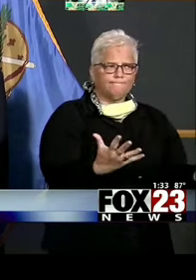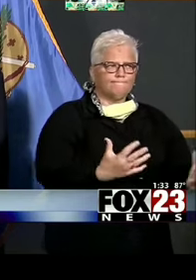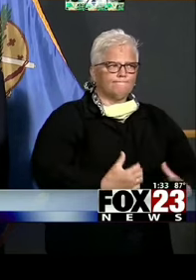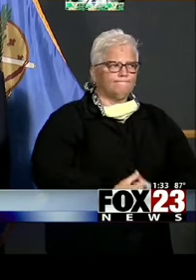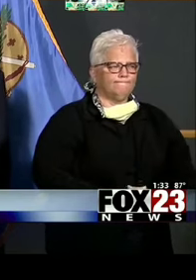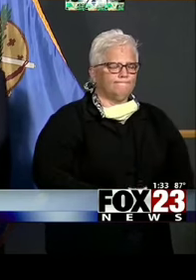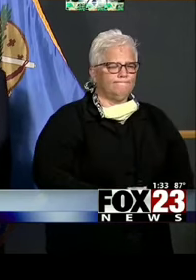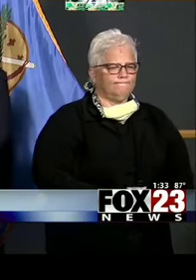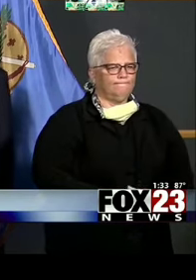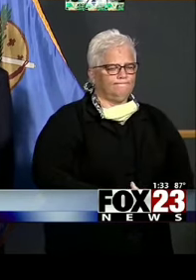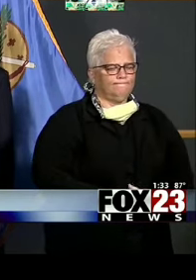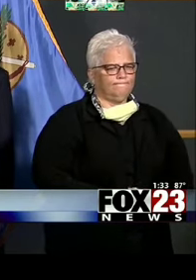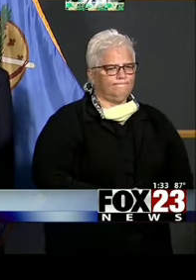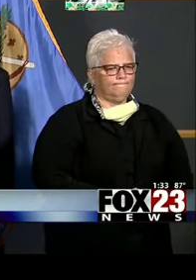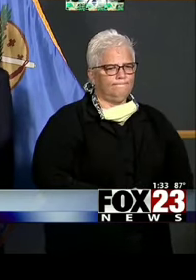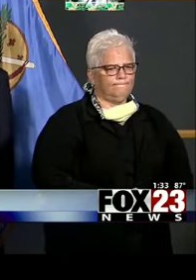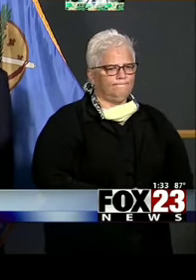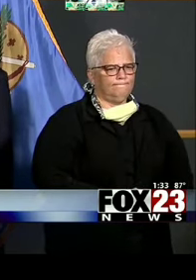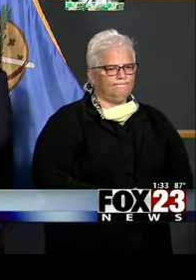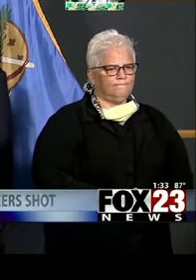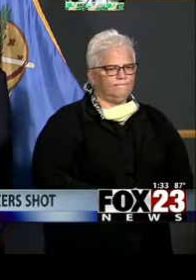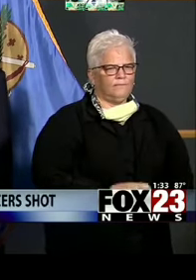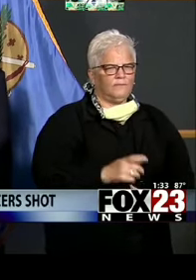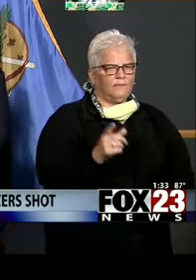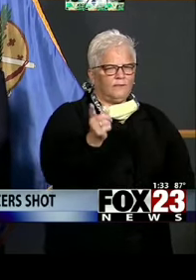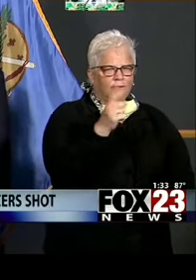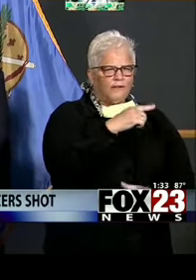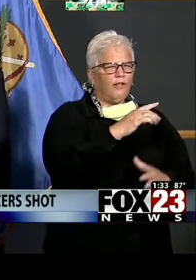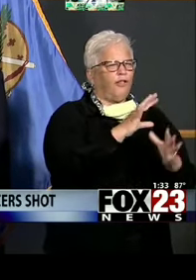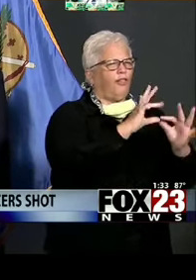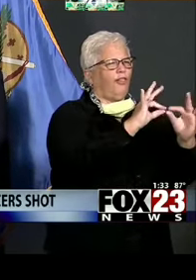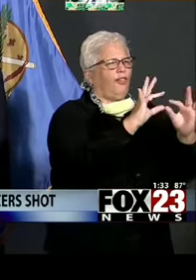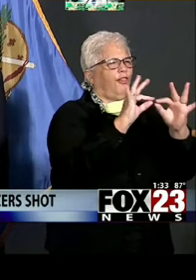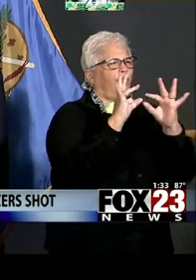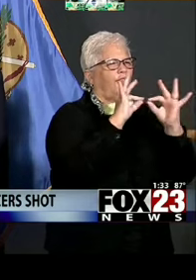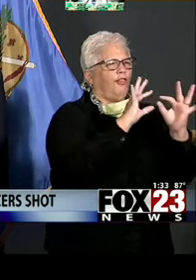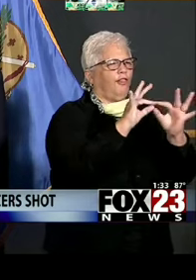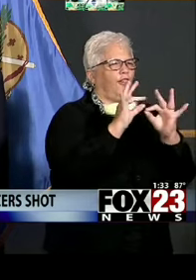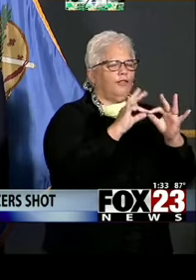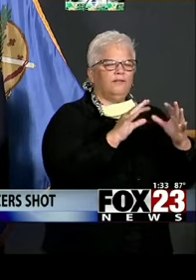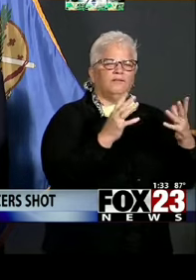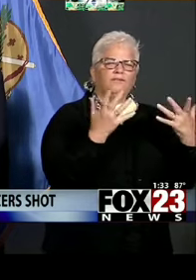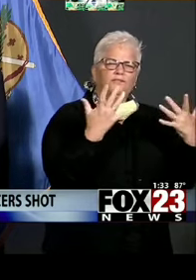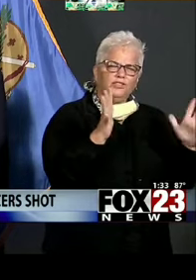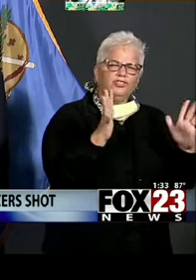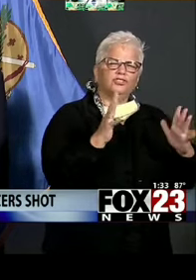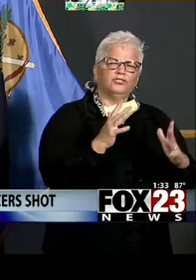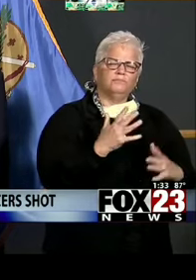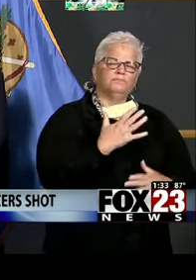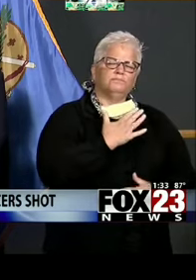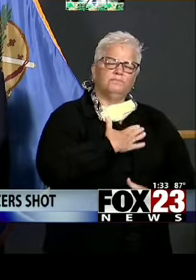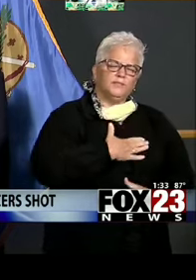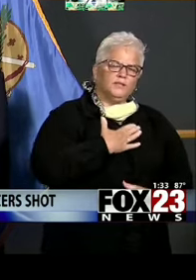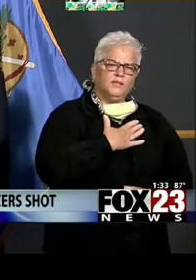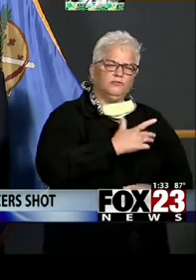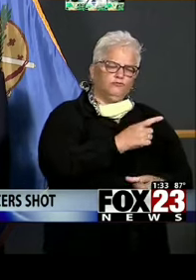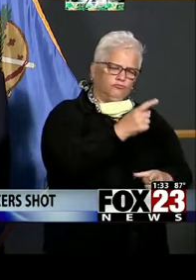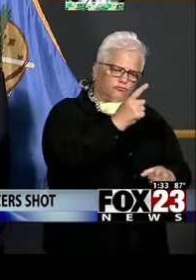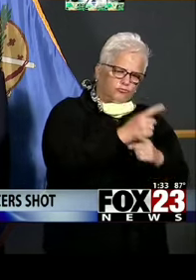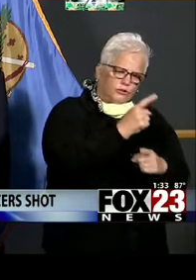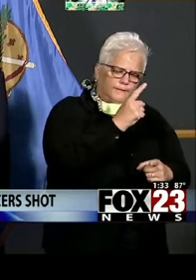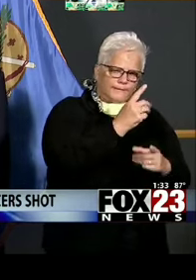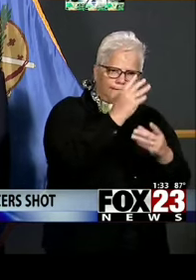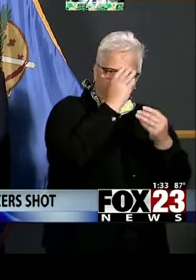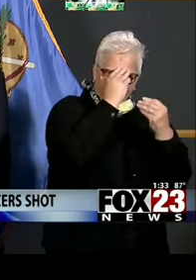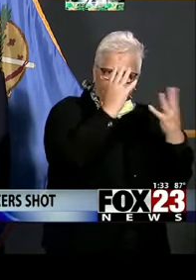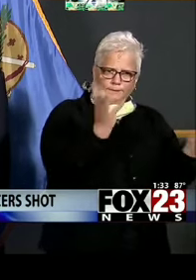hit and shot him three more times. Both officers were taken to the hospital where they are in critical condition. Police searched for several